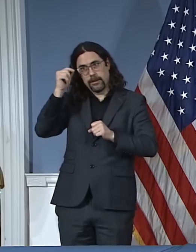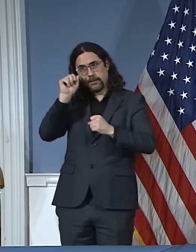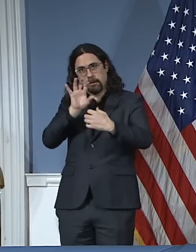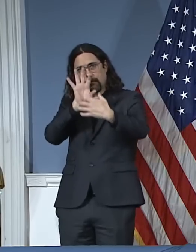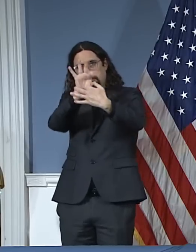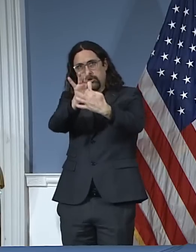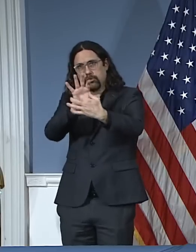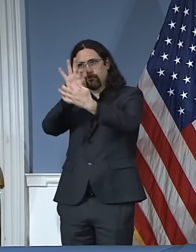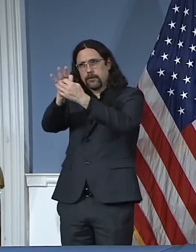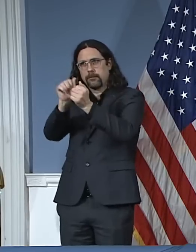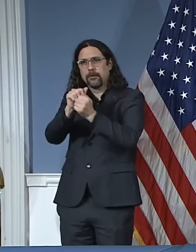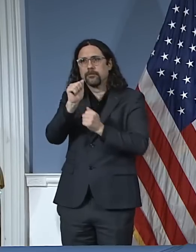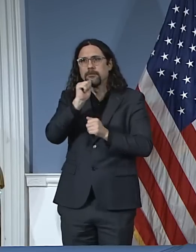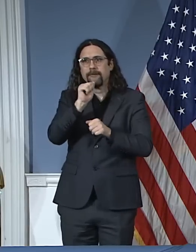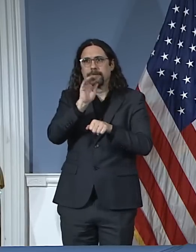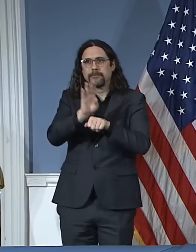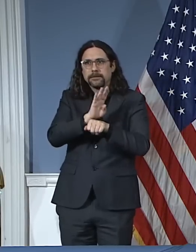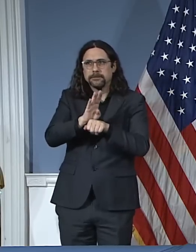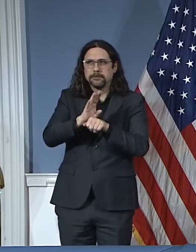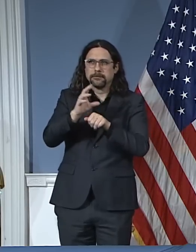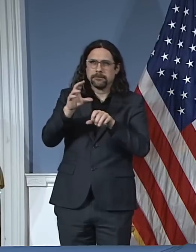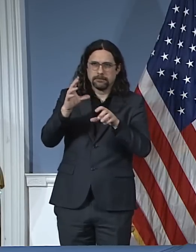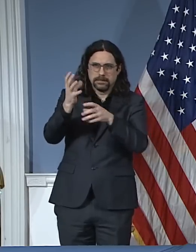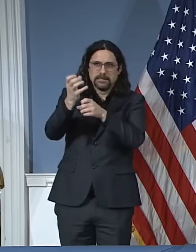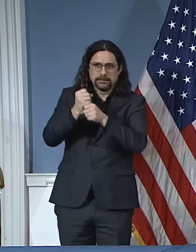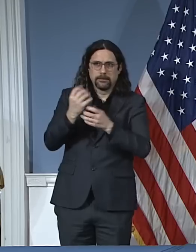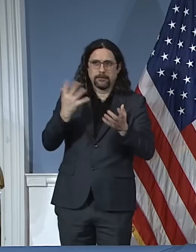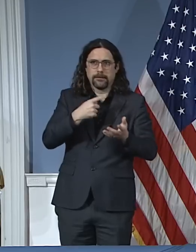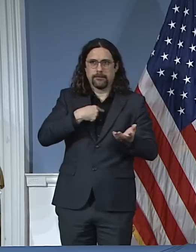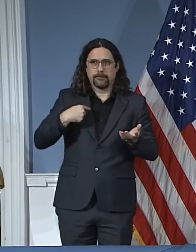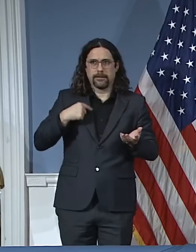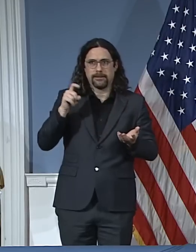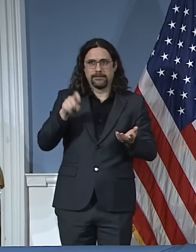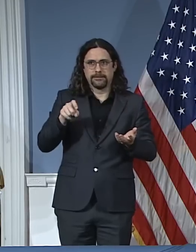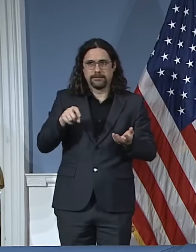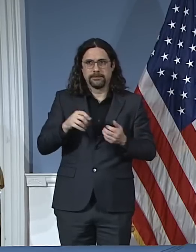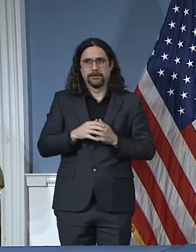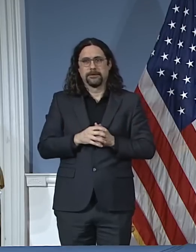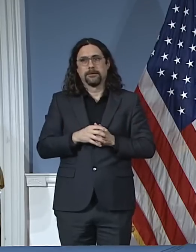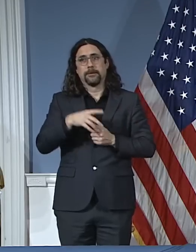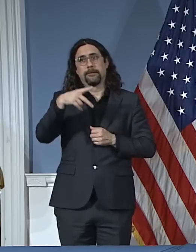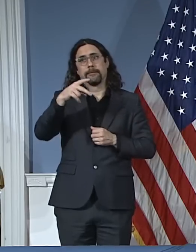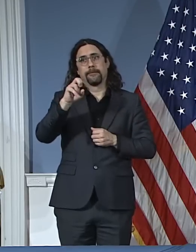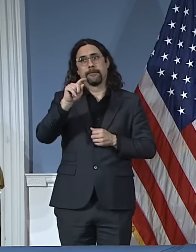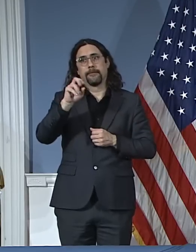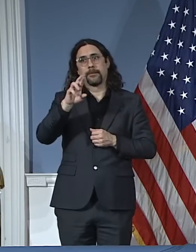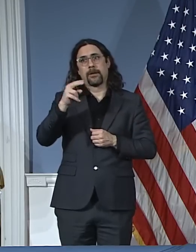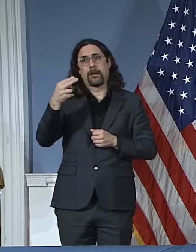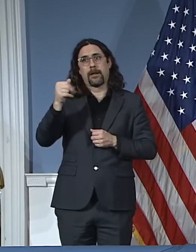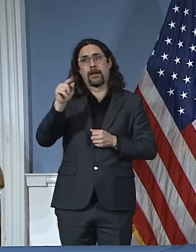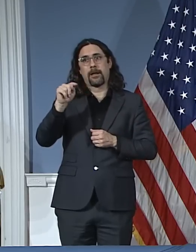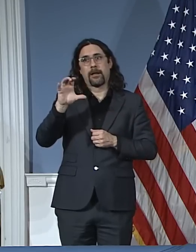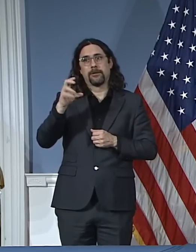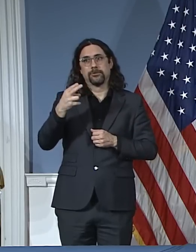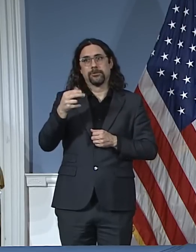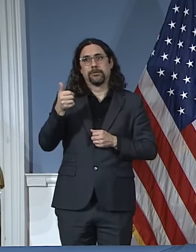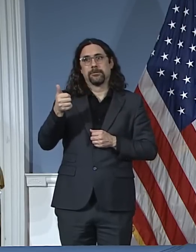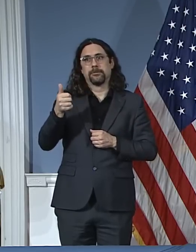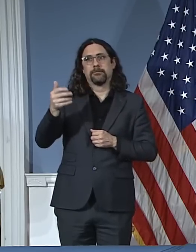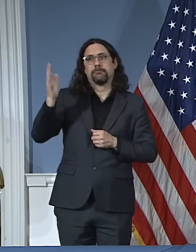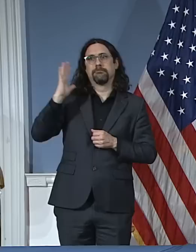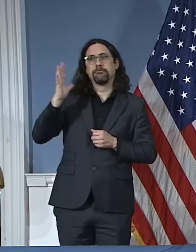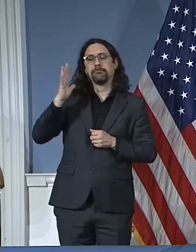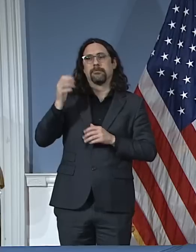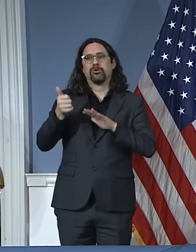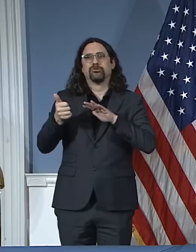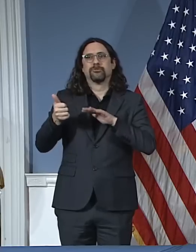city. Peter Hatch served previously as as Chief of Staff to Deputy Mayor Raul Perea-Hense. He will take on this